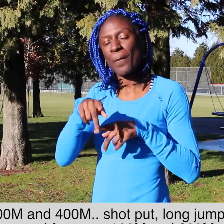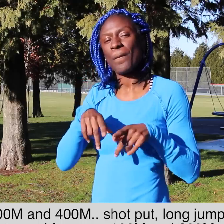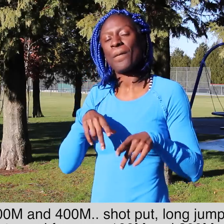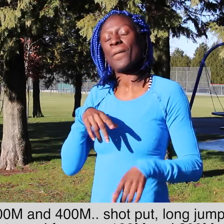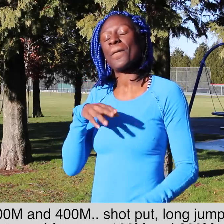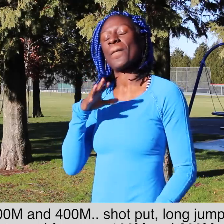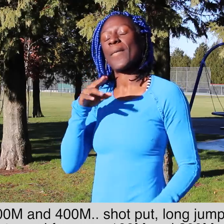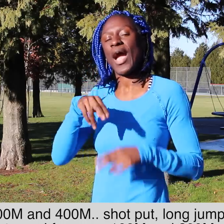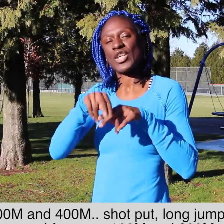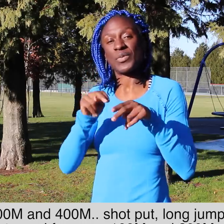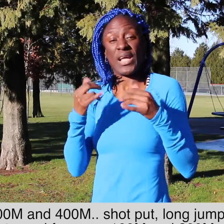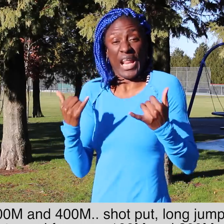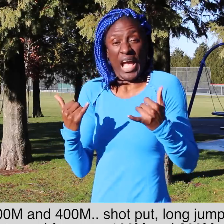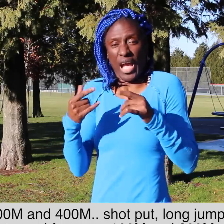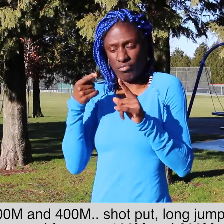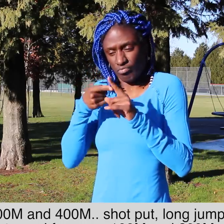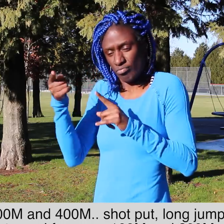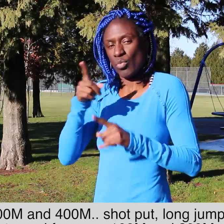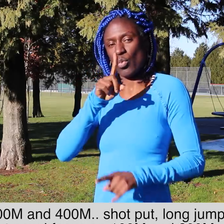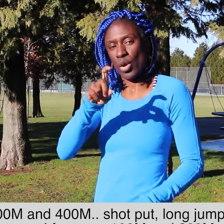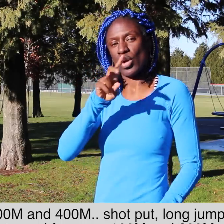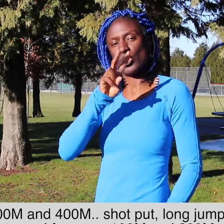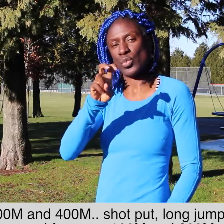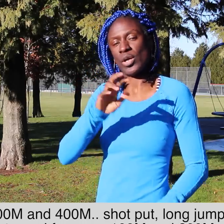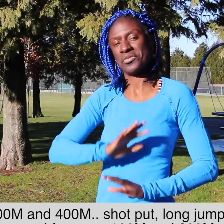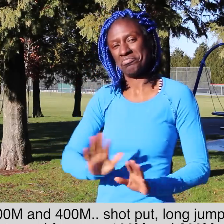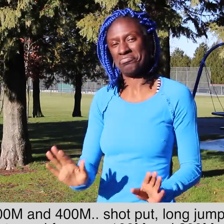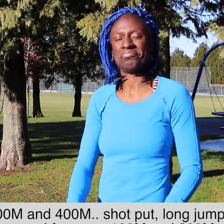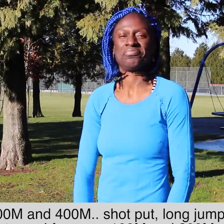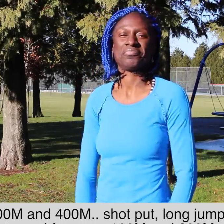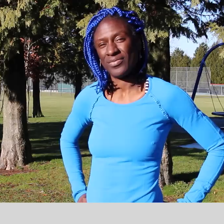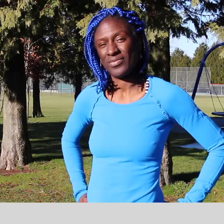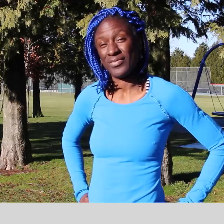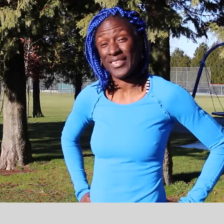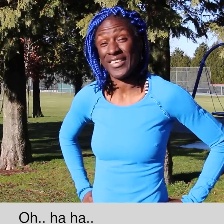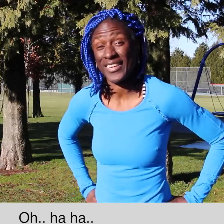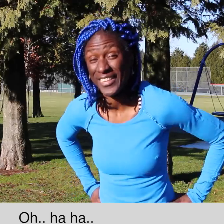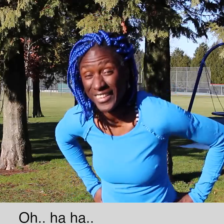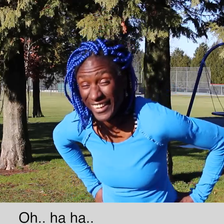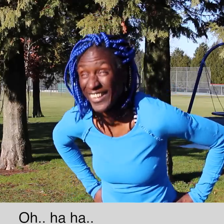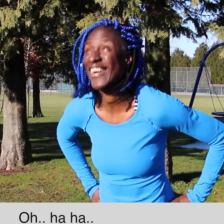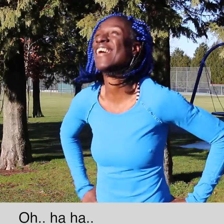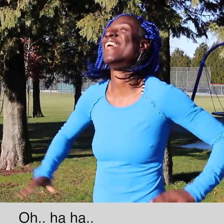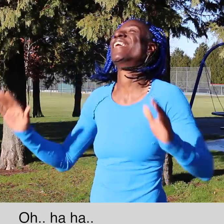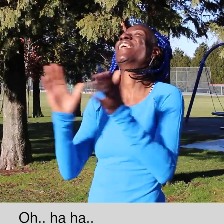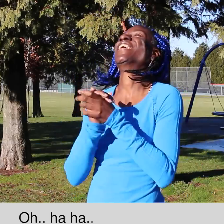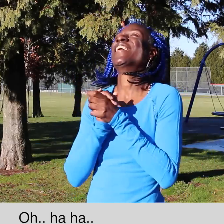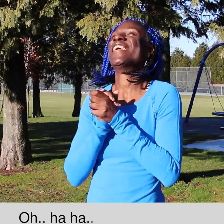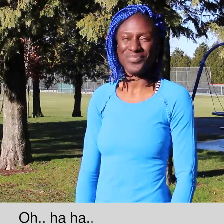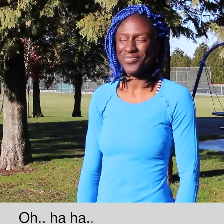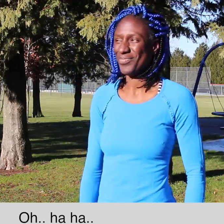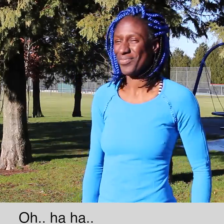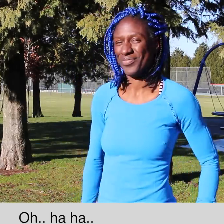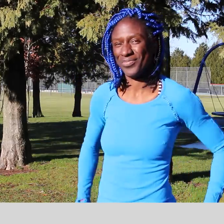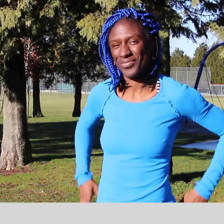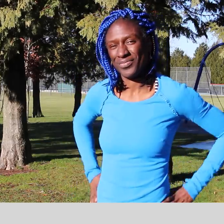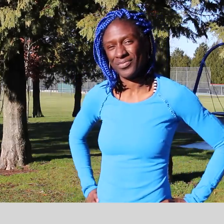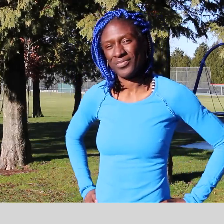meter, shot put, long jump, high jump, but now I focus on 100 and 200 meters.